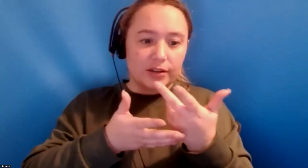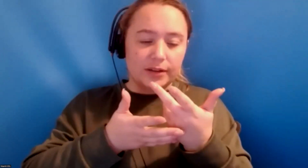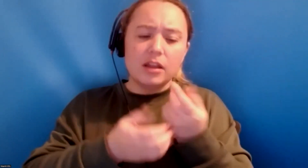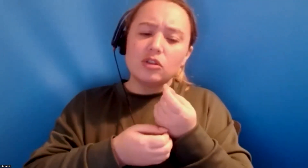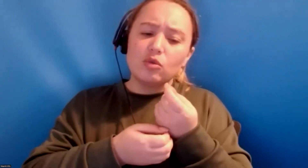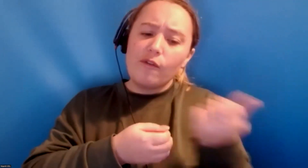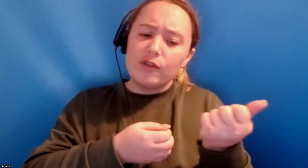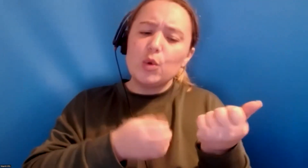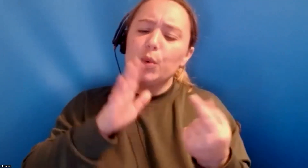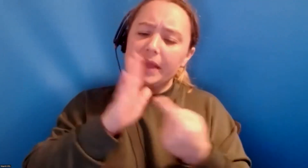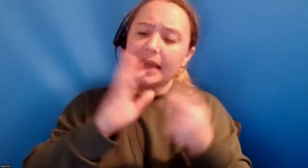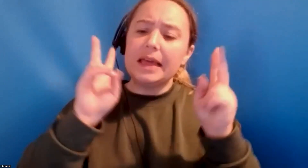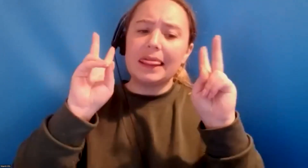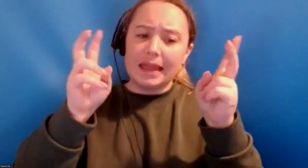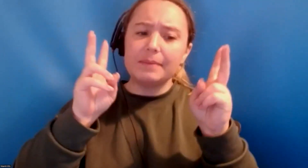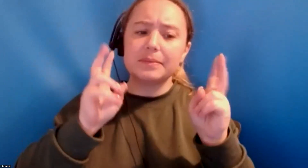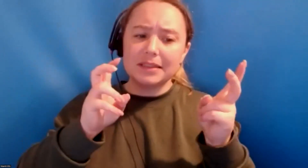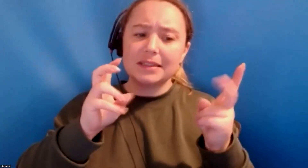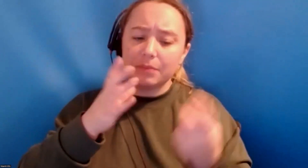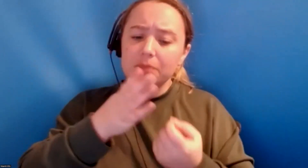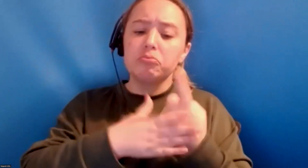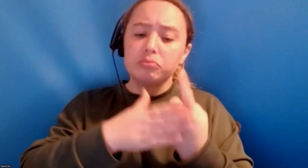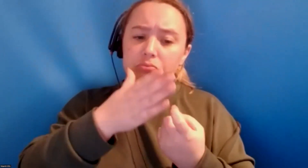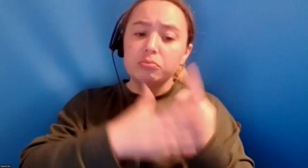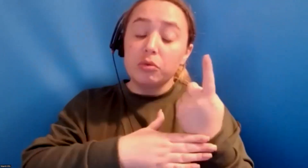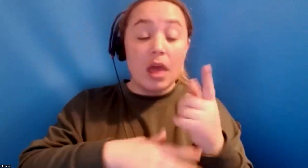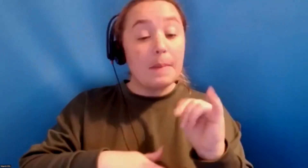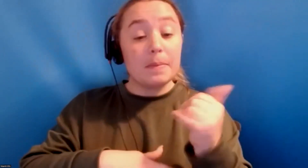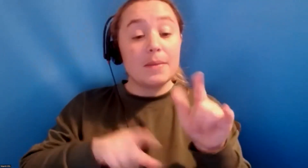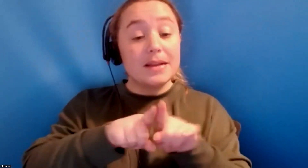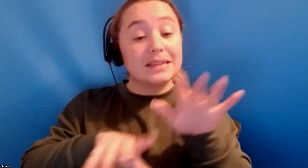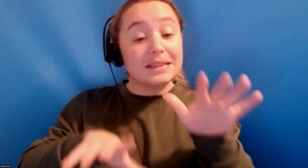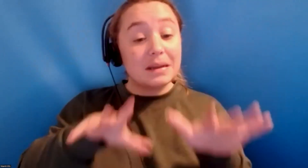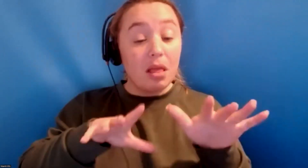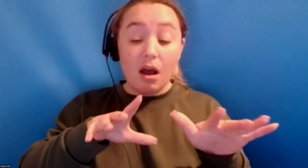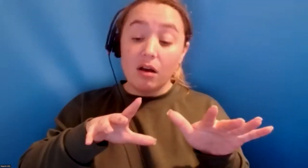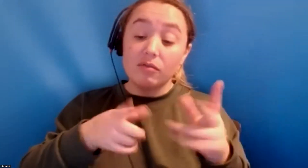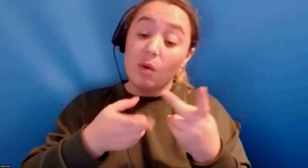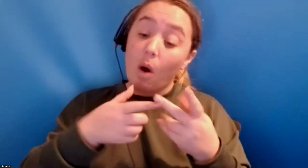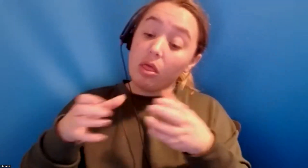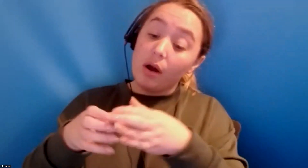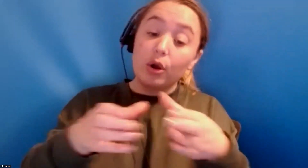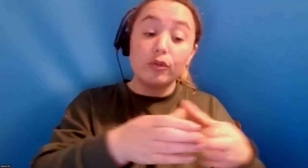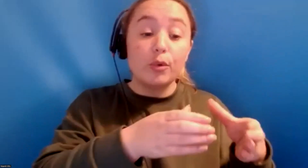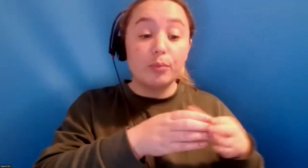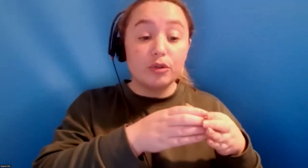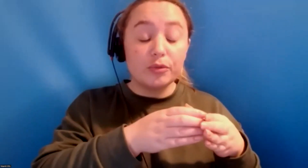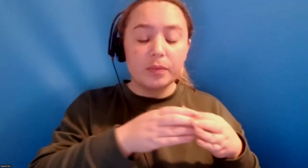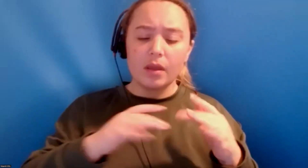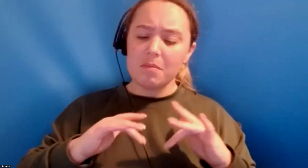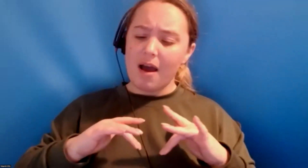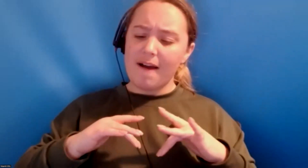were coming through though, and this might be similar for other groups as well. We felt that there was a distinct